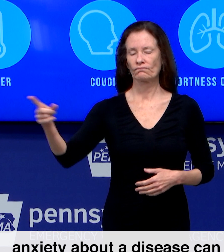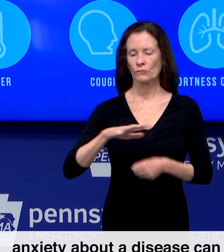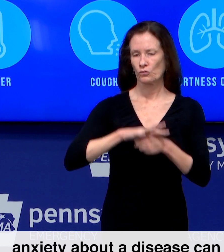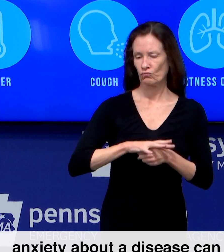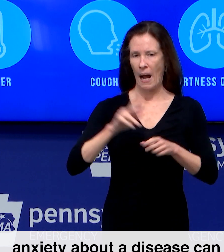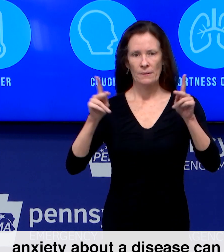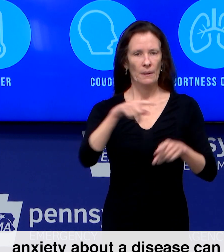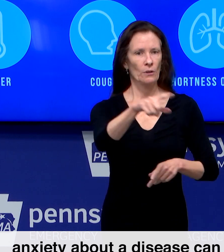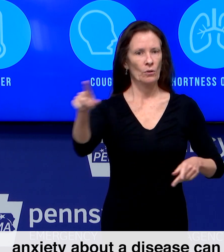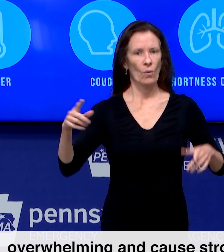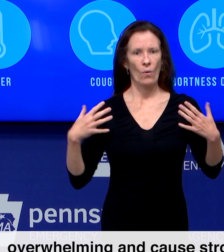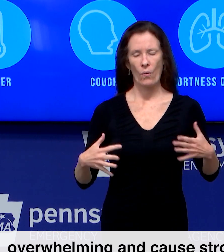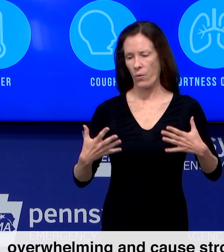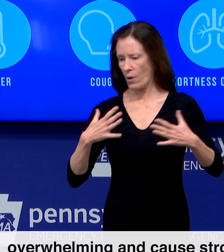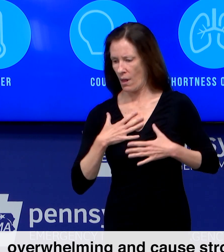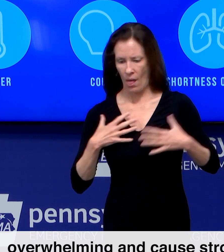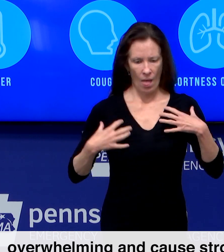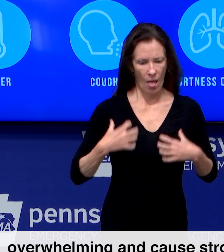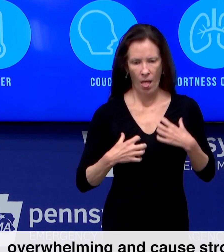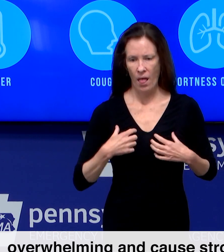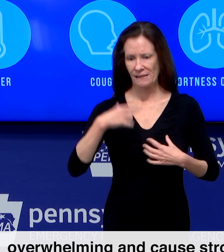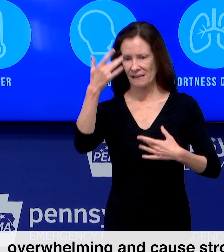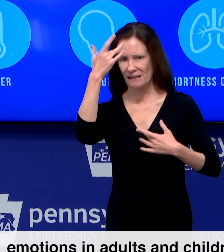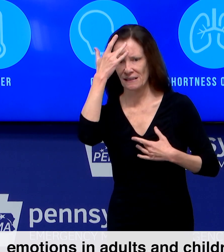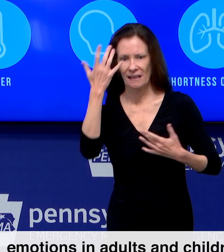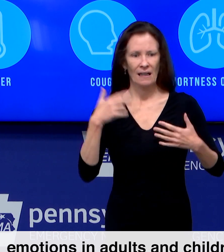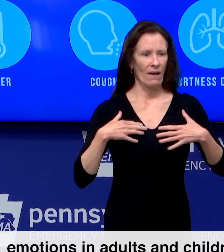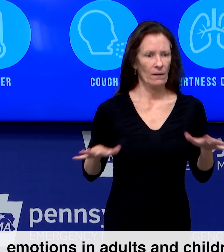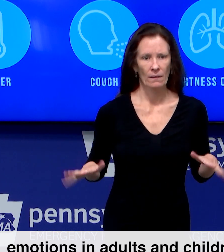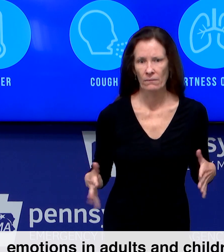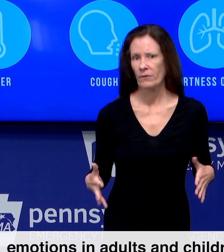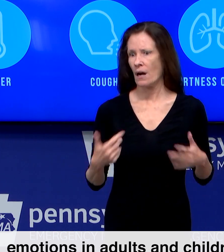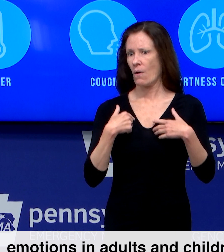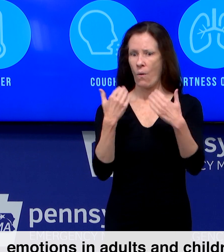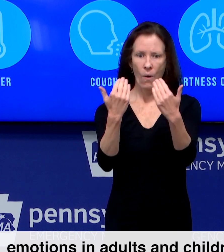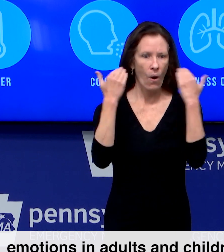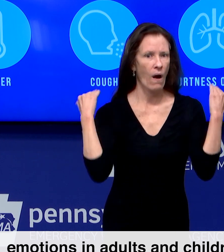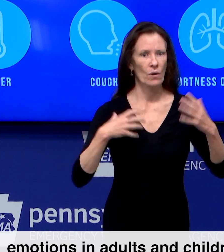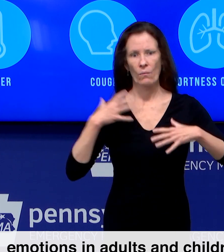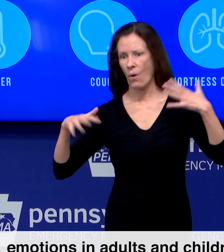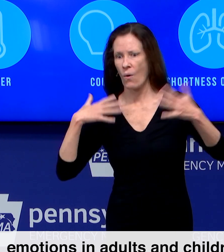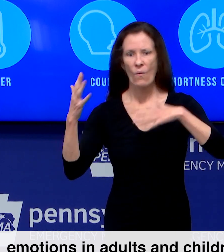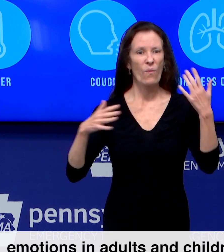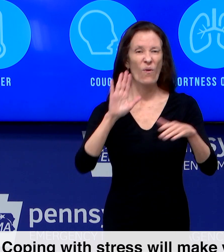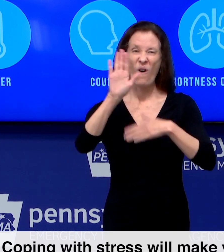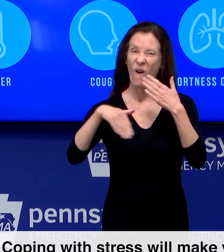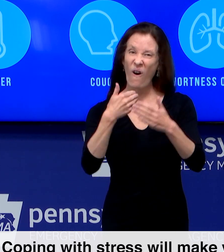a disease can be overwhelming and cause strong emotions in adults and children. Coping with